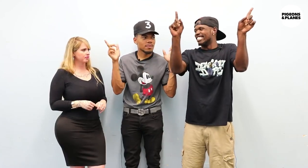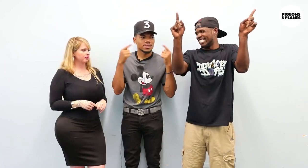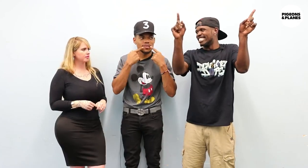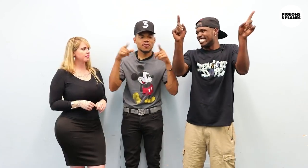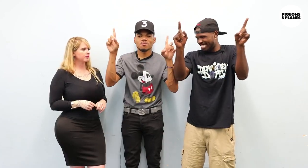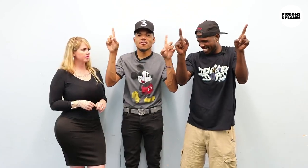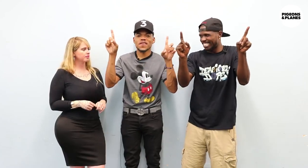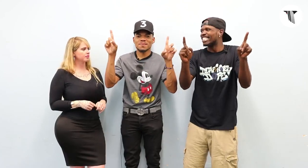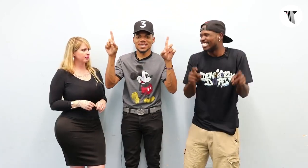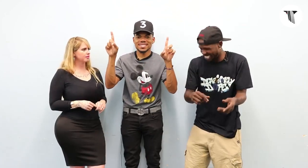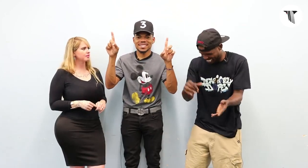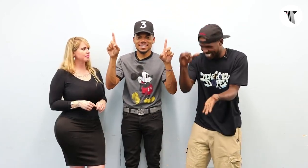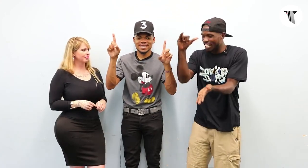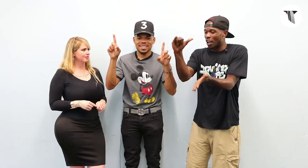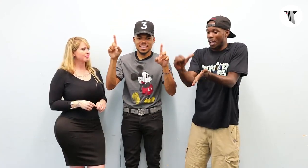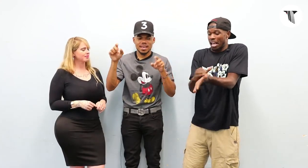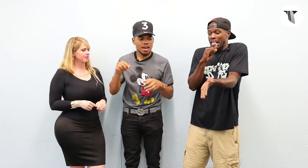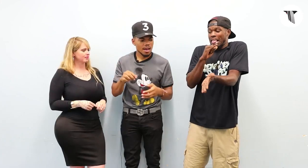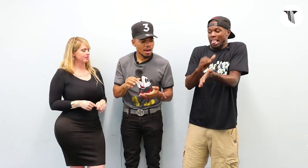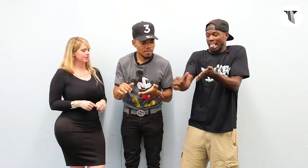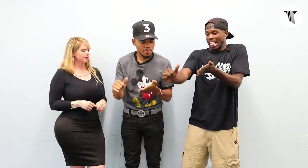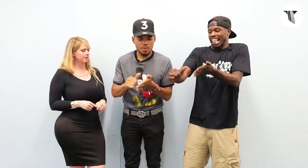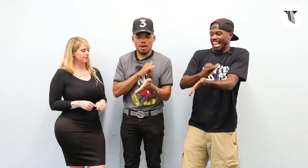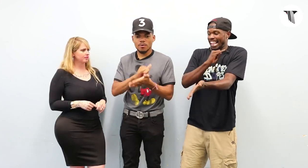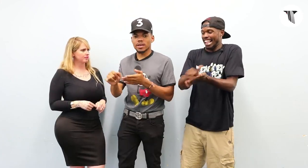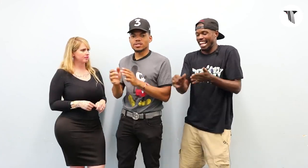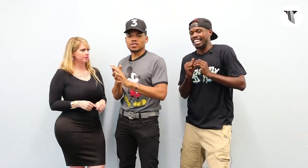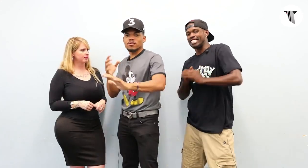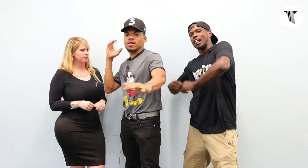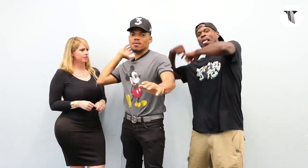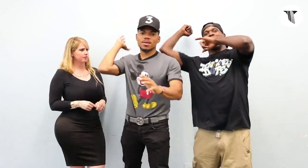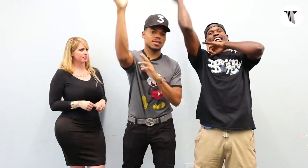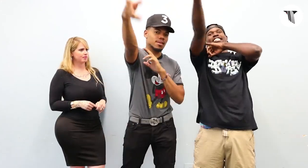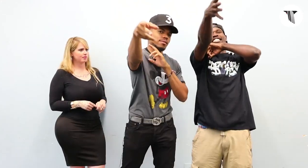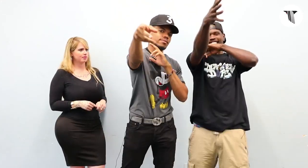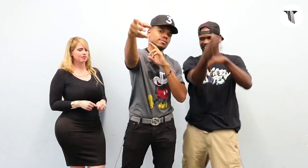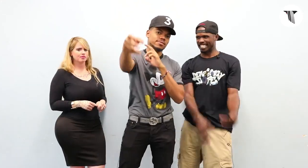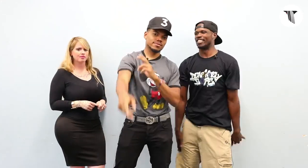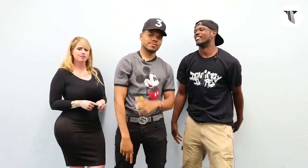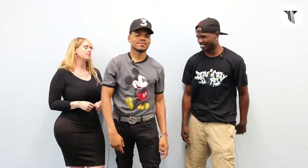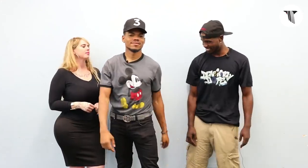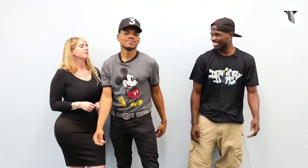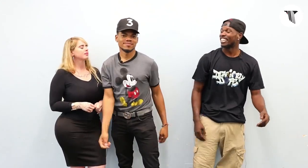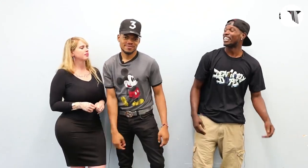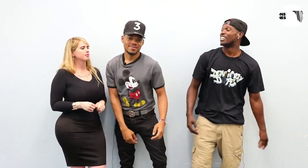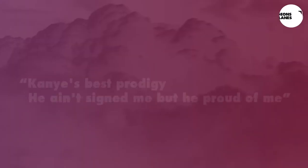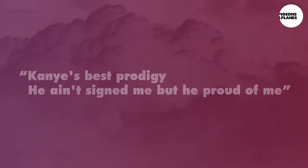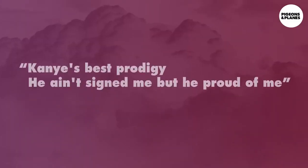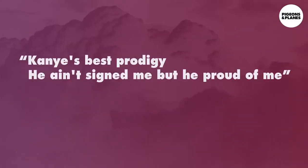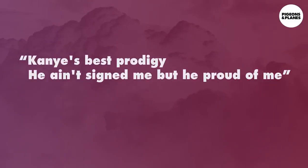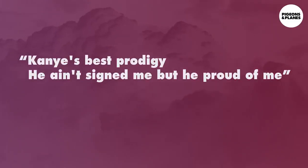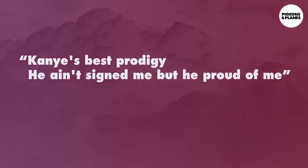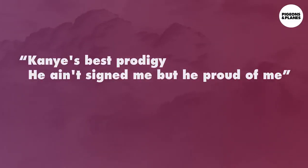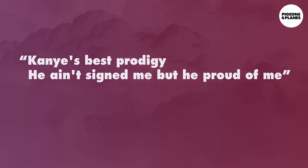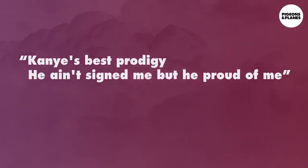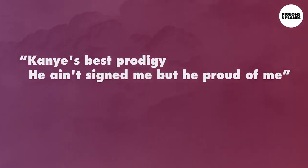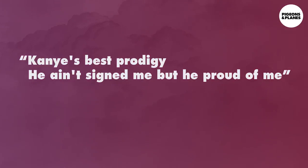pro-famous. Pro-famous. I'm Broadway Joe Namath. There you go. Kanye's best